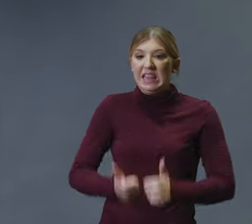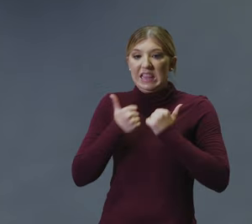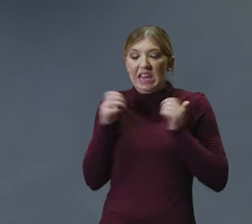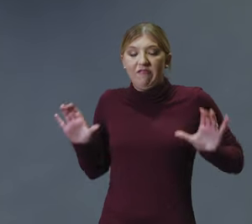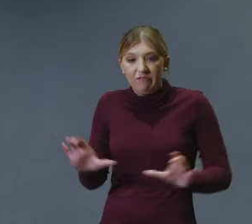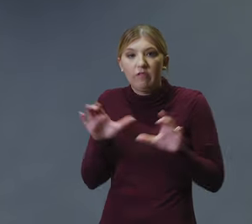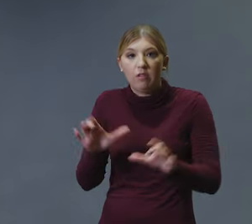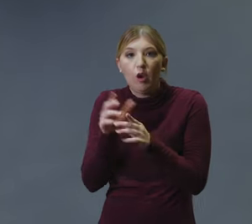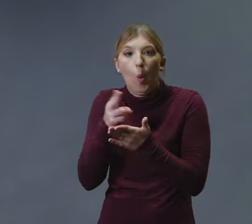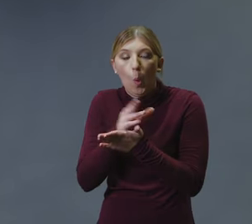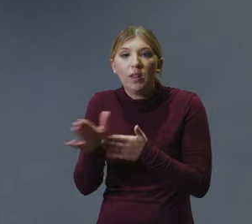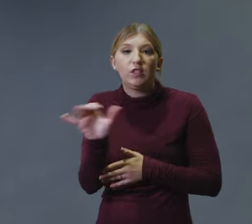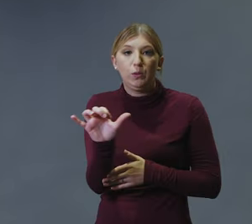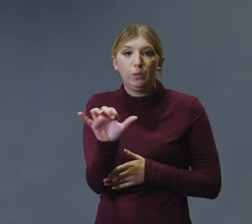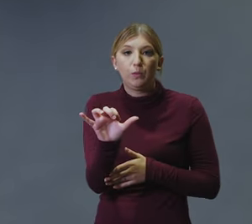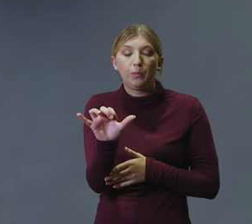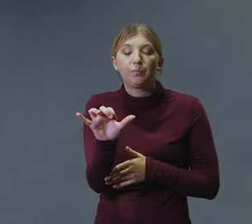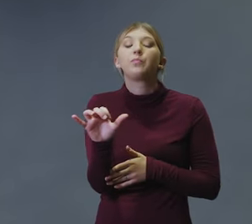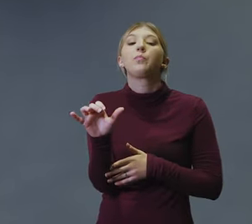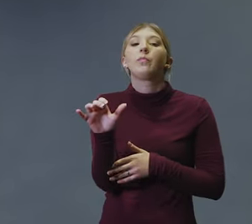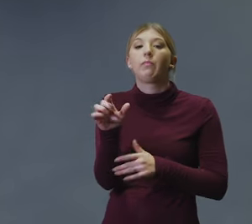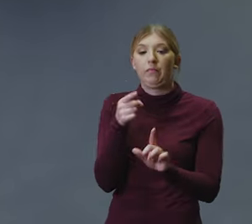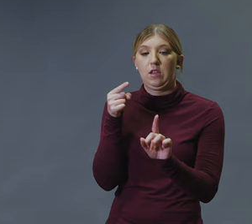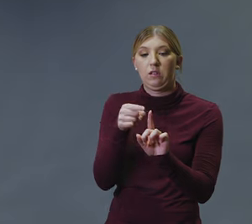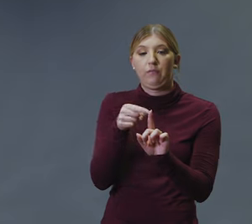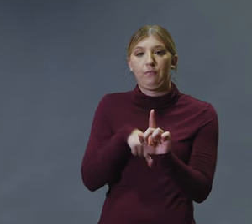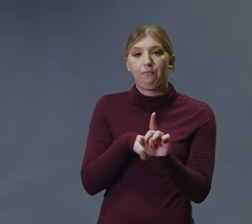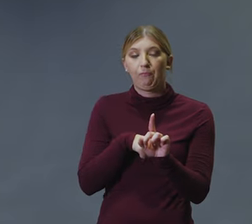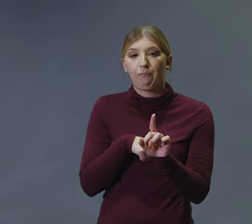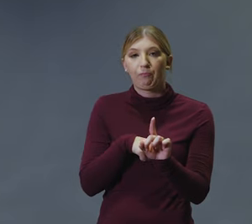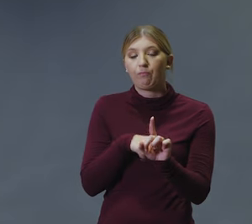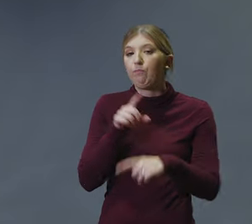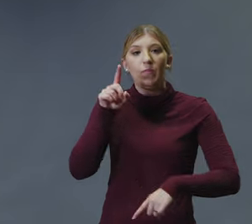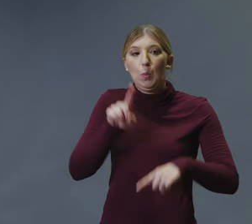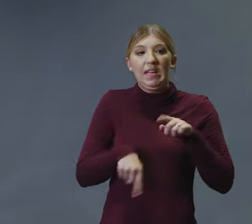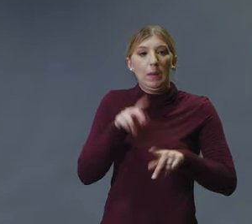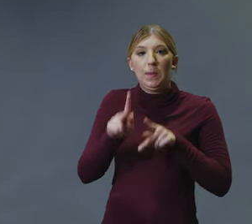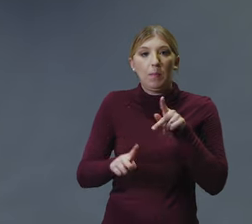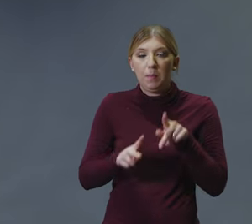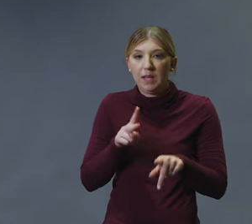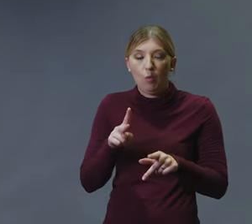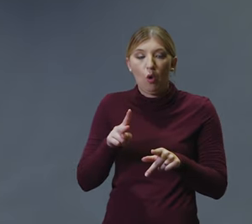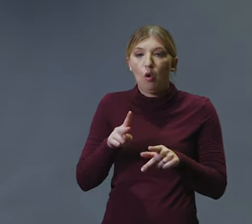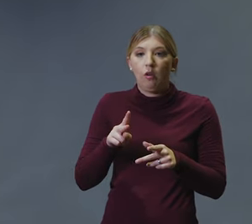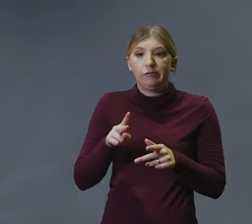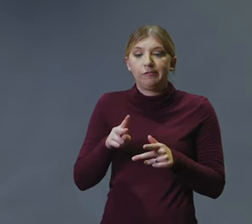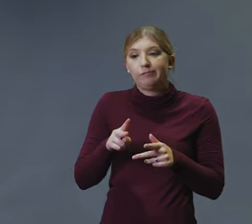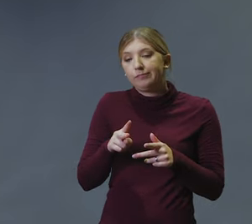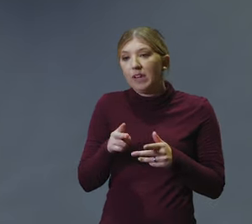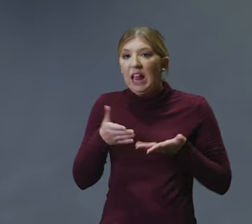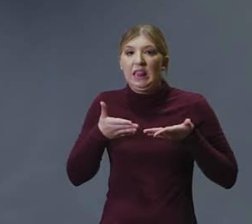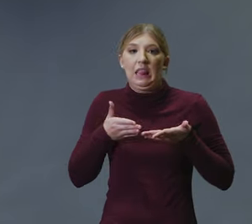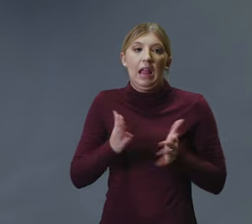this out daily. And here's what I'm getting at. We cannot be people that simply excuse ourselves